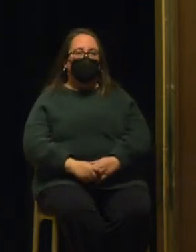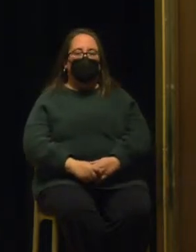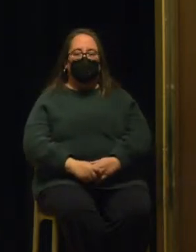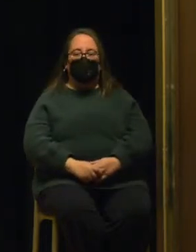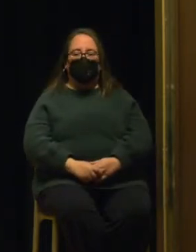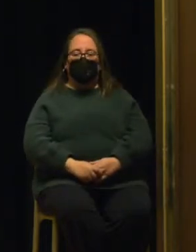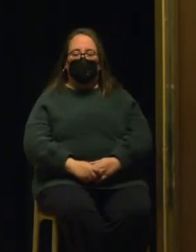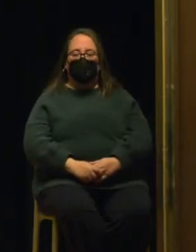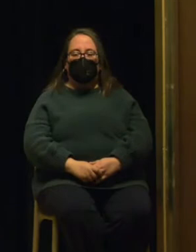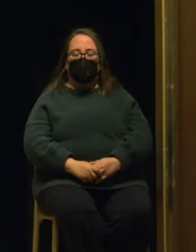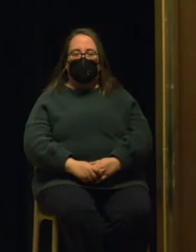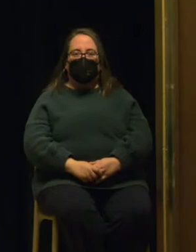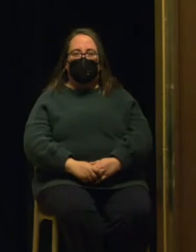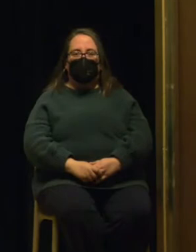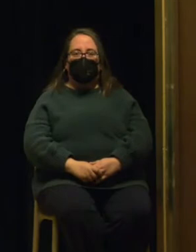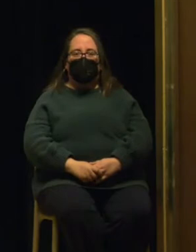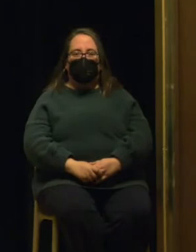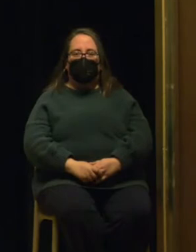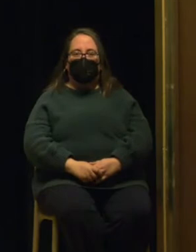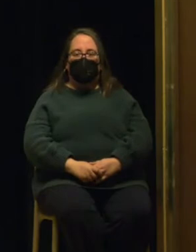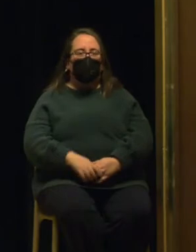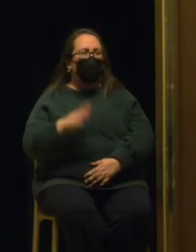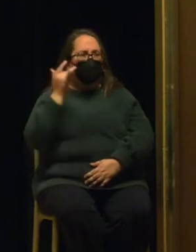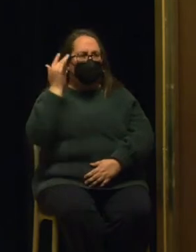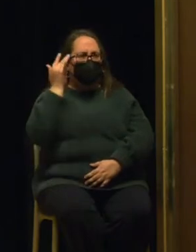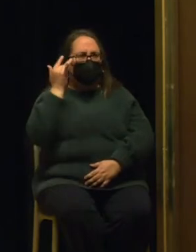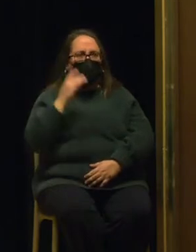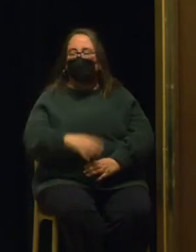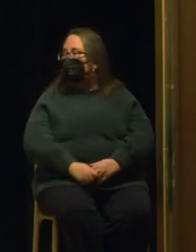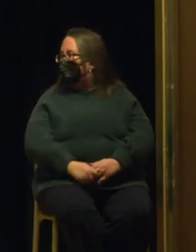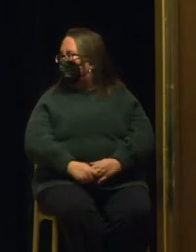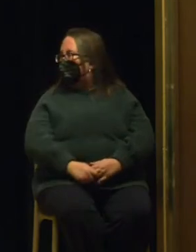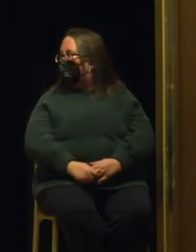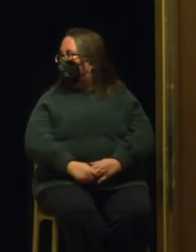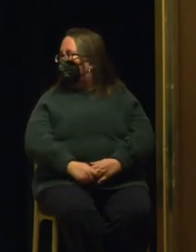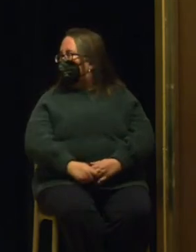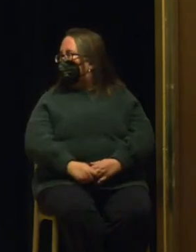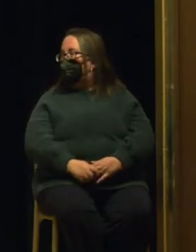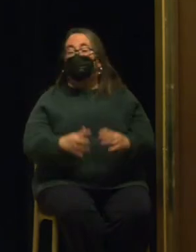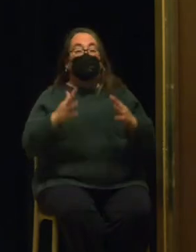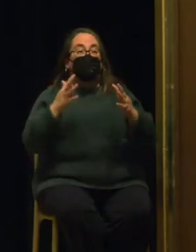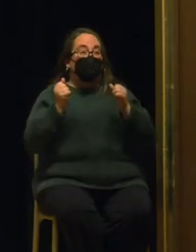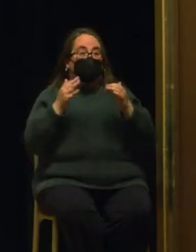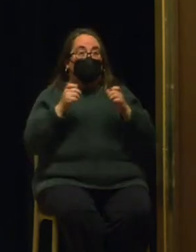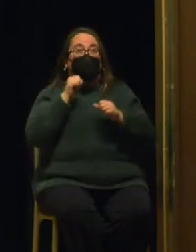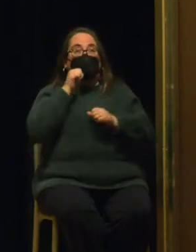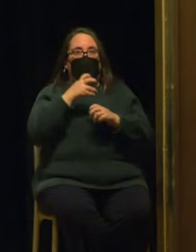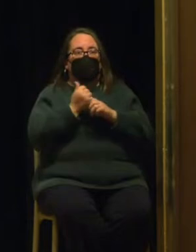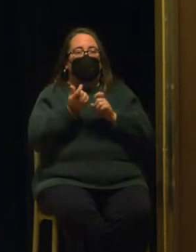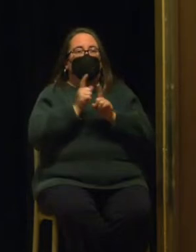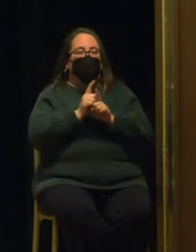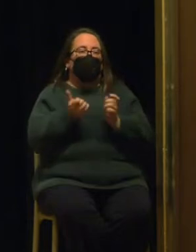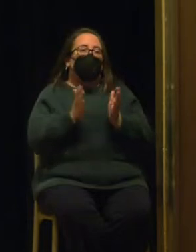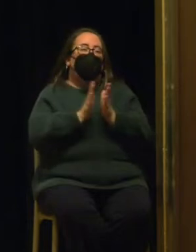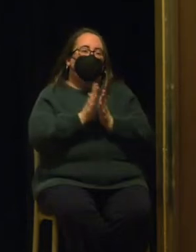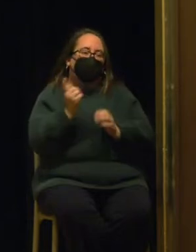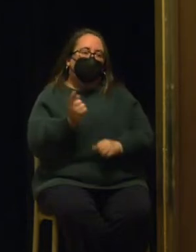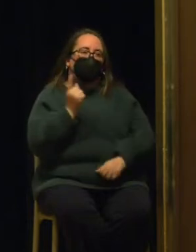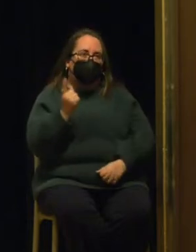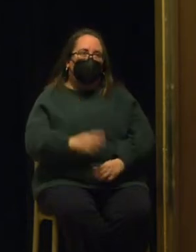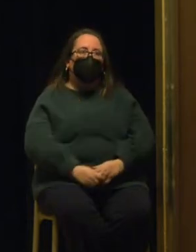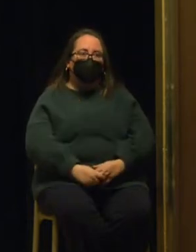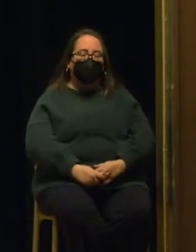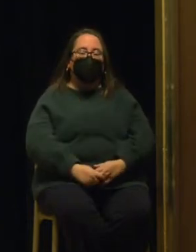It like yeah. It's not oh, okay. So why is that? The fastest way not to get a mentor is to ask someone to be your